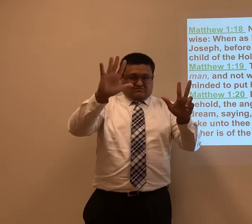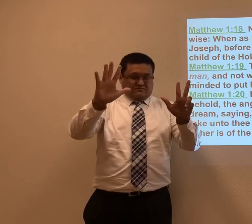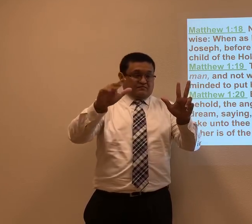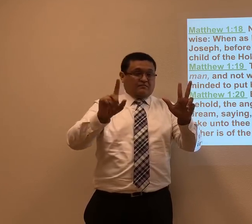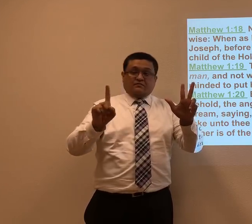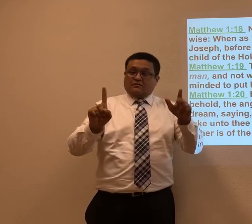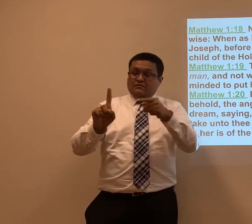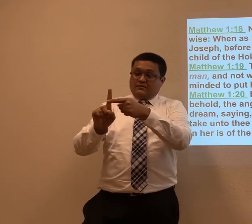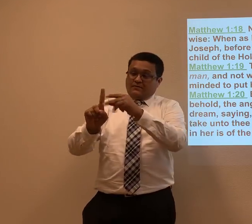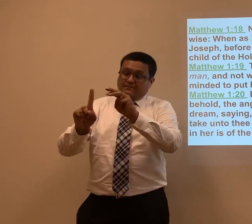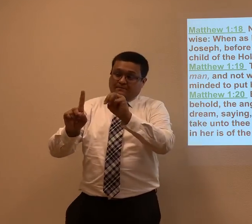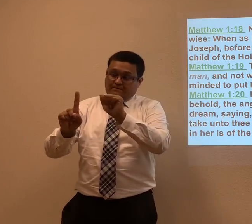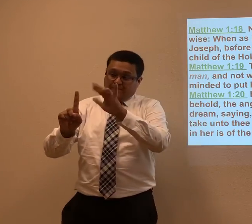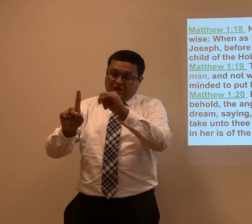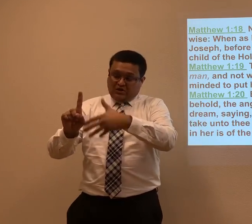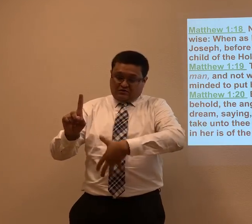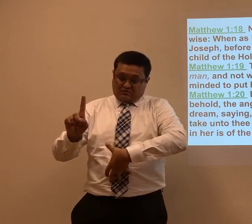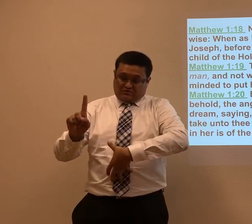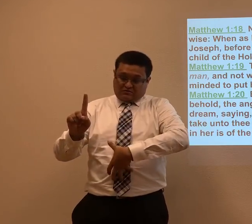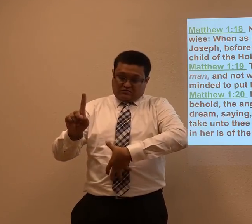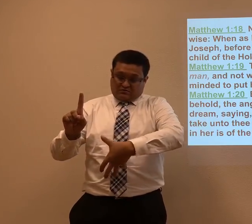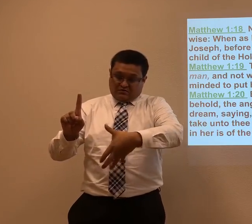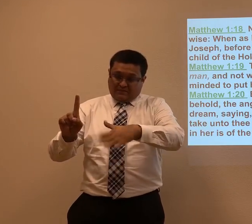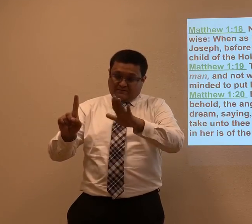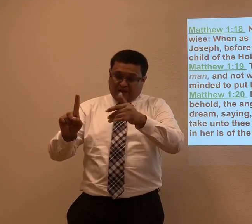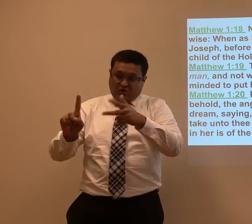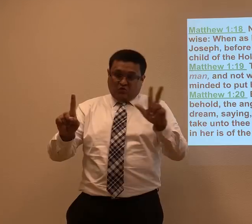but the God is the father. Oh.